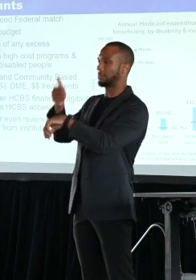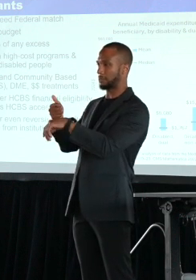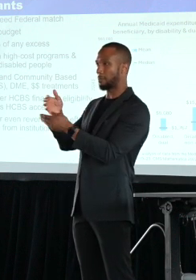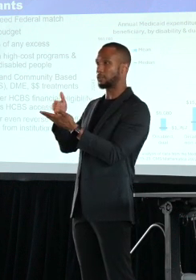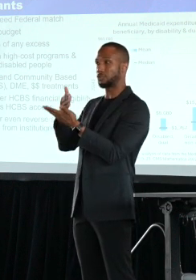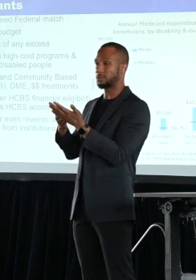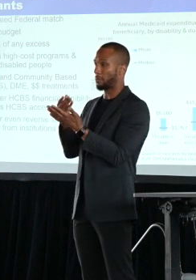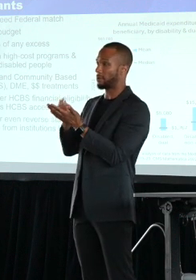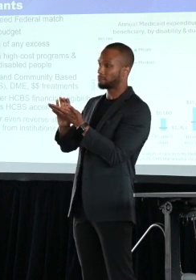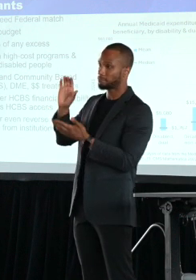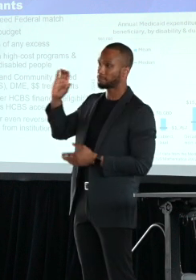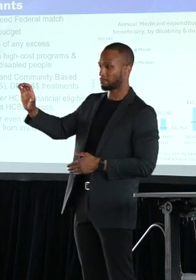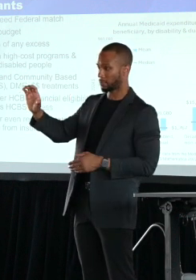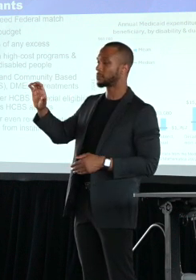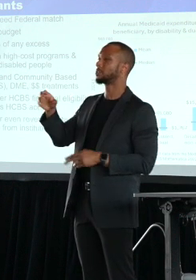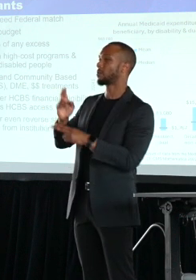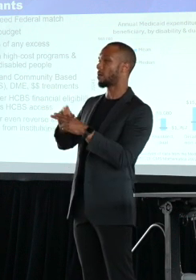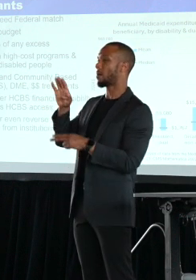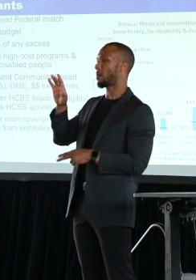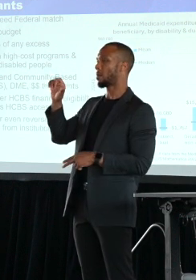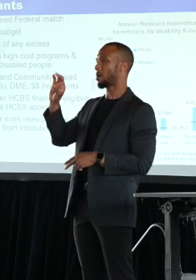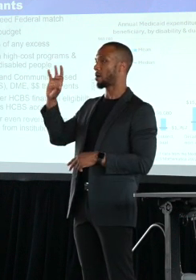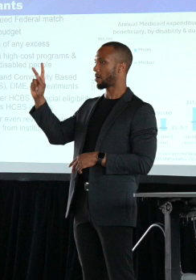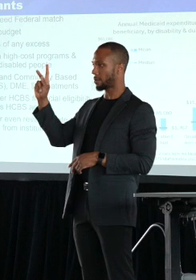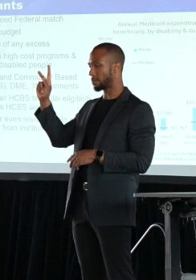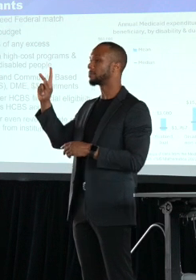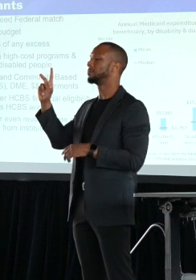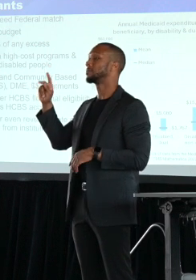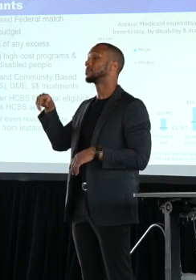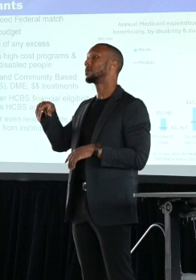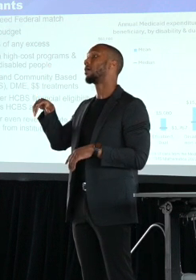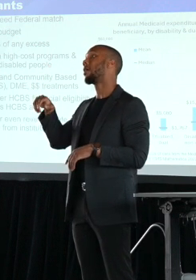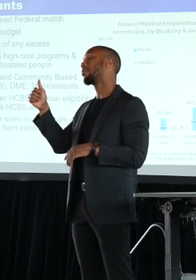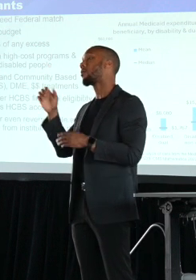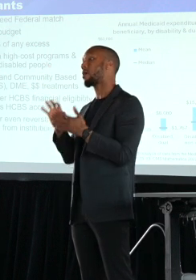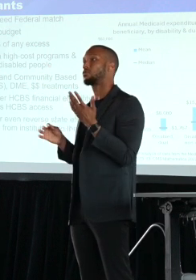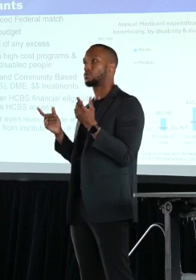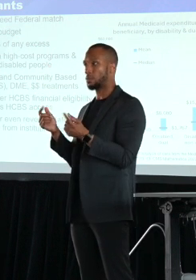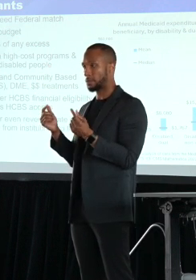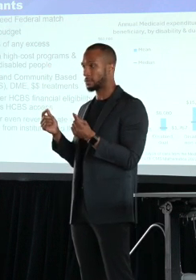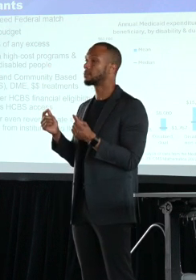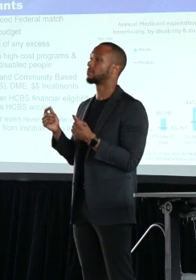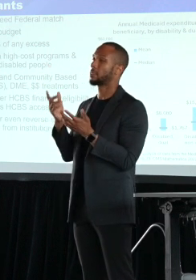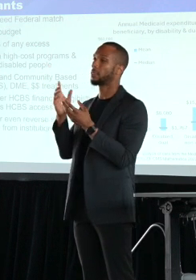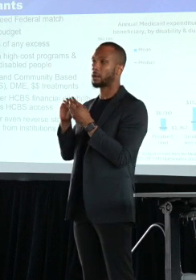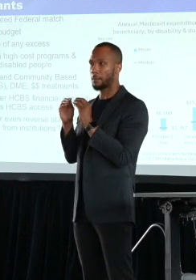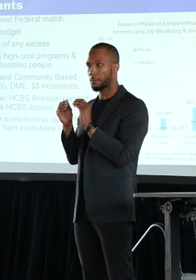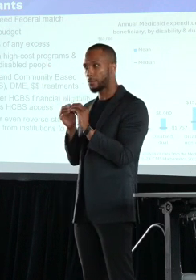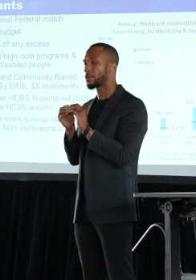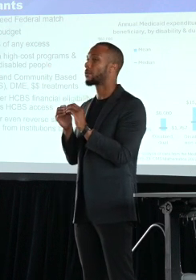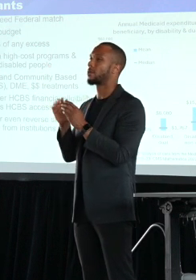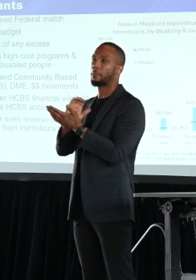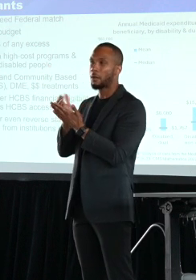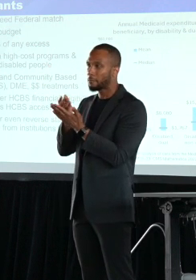government would pay would be capped per person. So there'd be a limit per person. that the federal government would pay. And again, if the